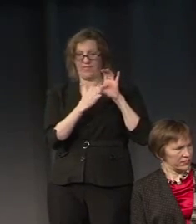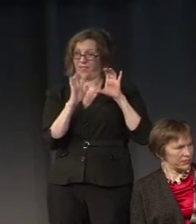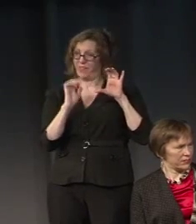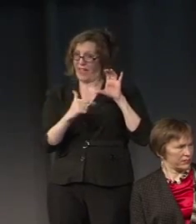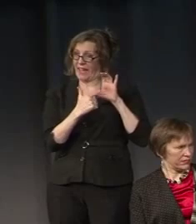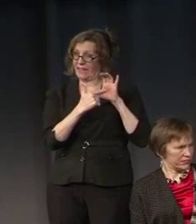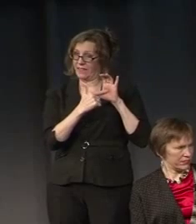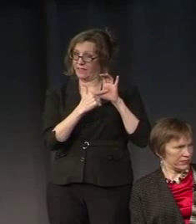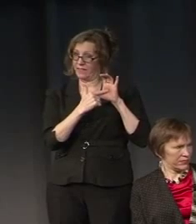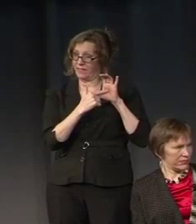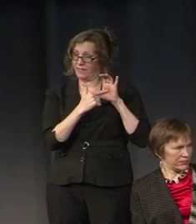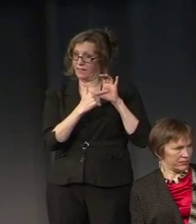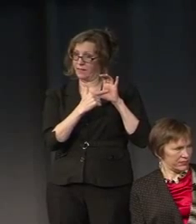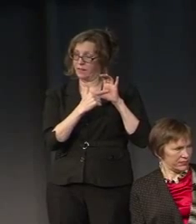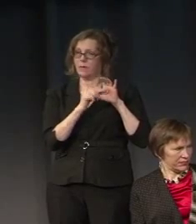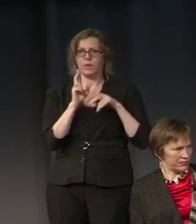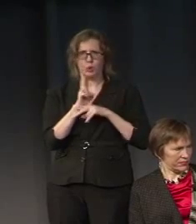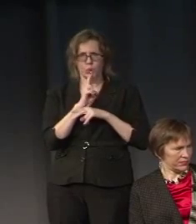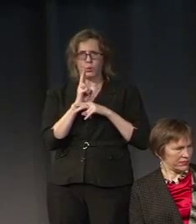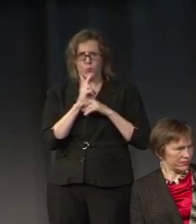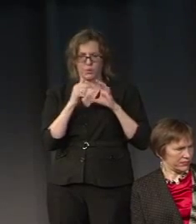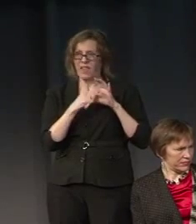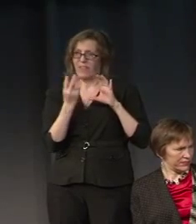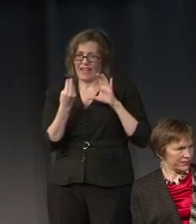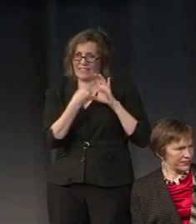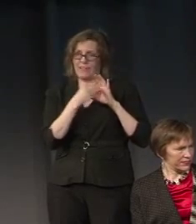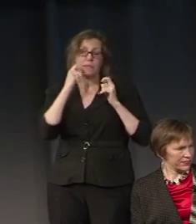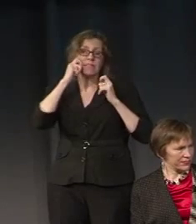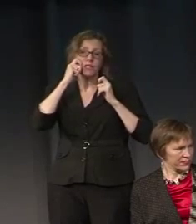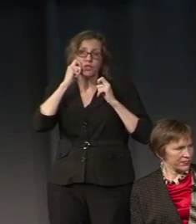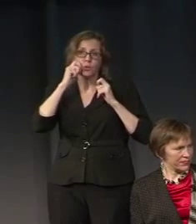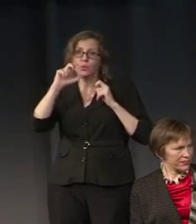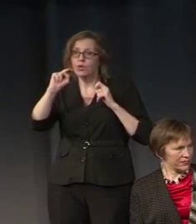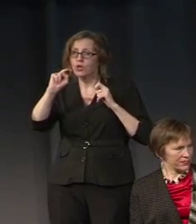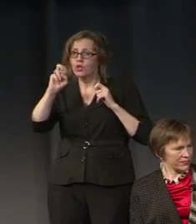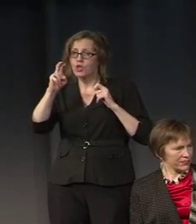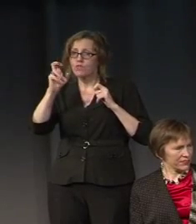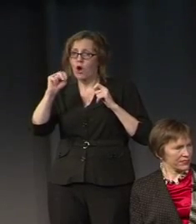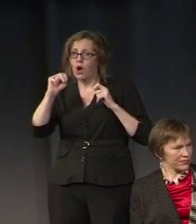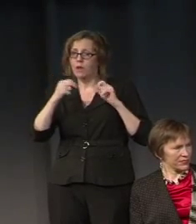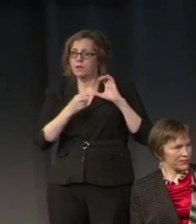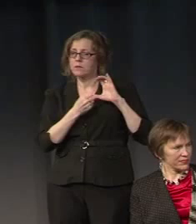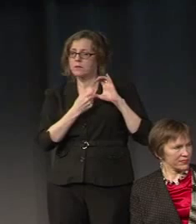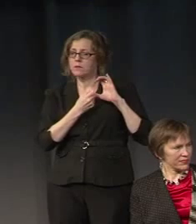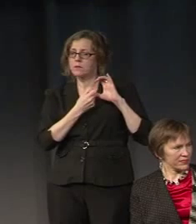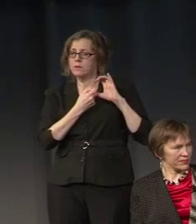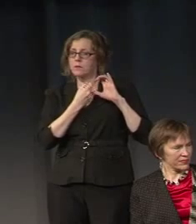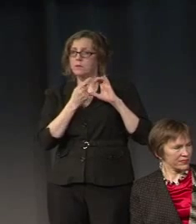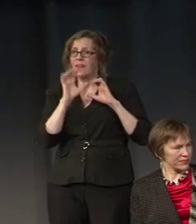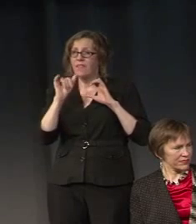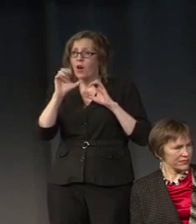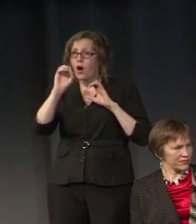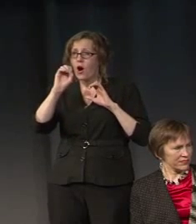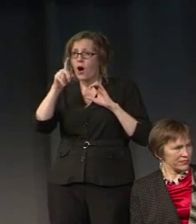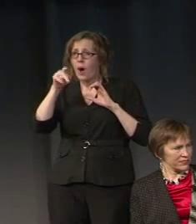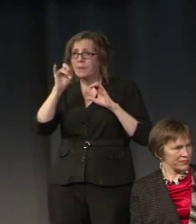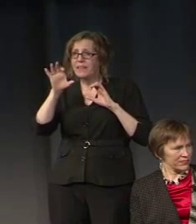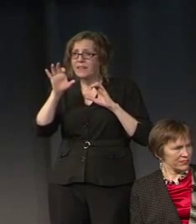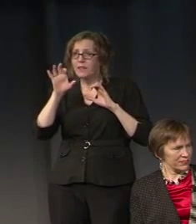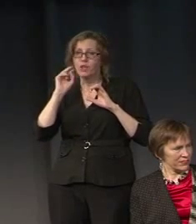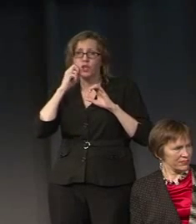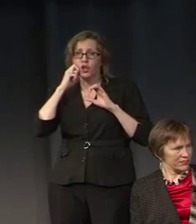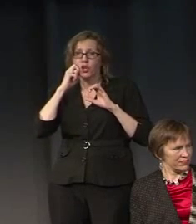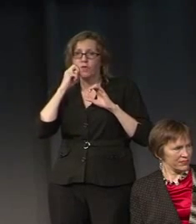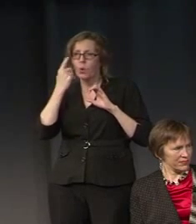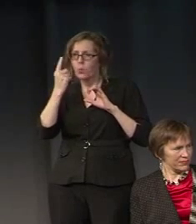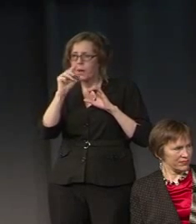to keep busy tons and tons of neural tissue. It's like the optic nerve head is 1.5 millimeters in diameter, and